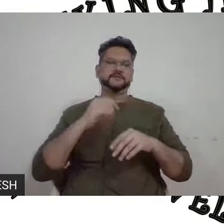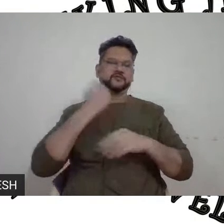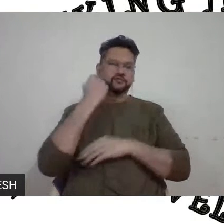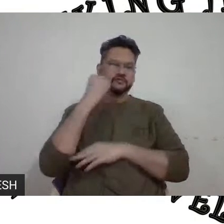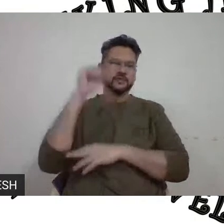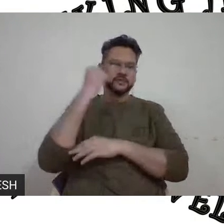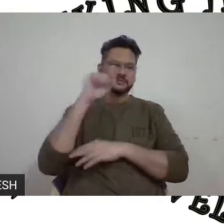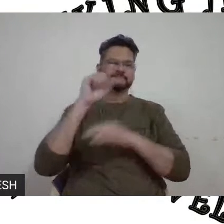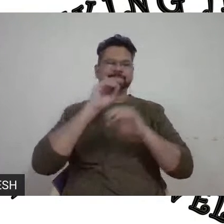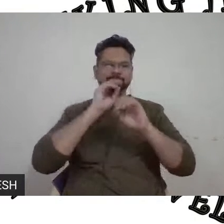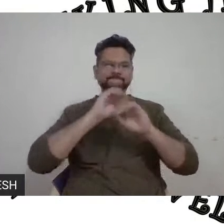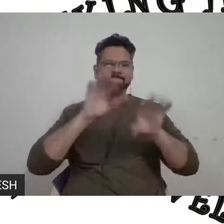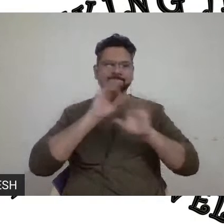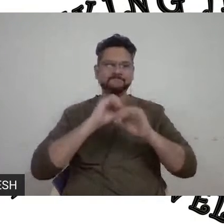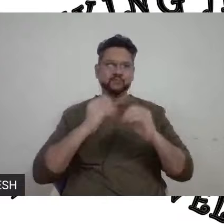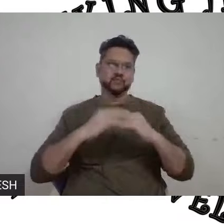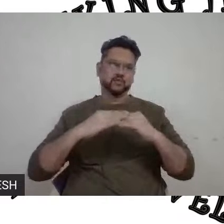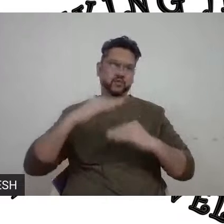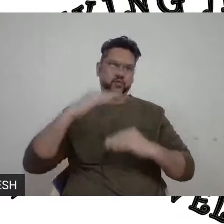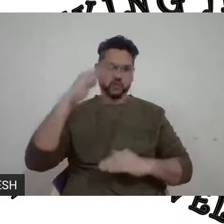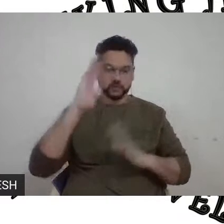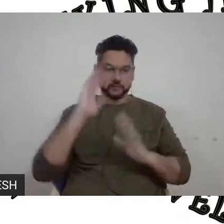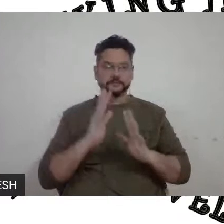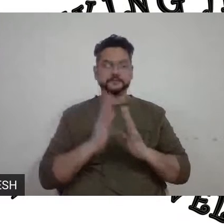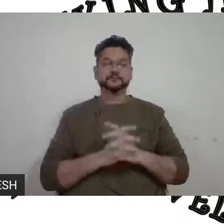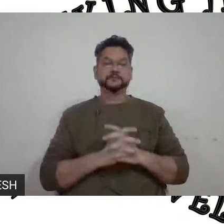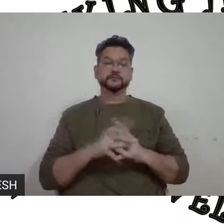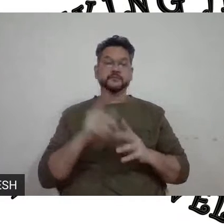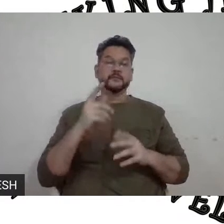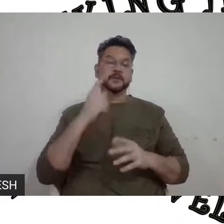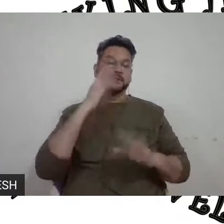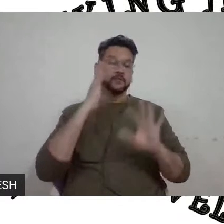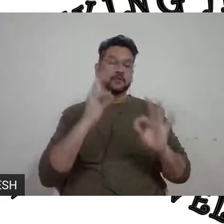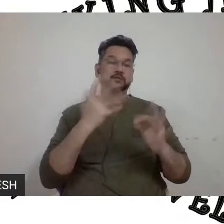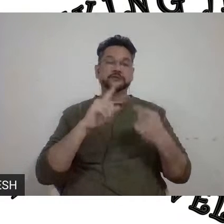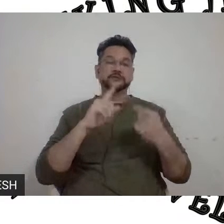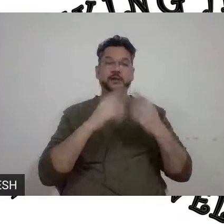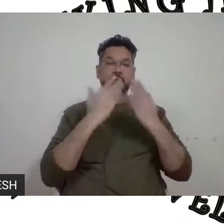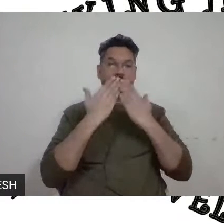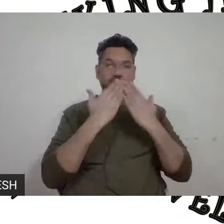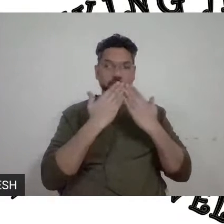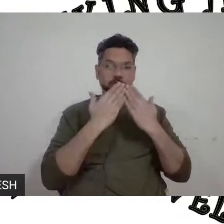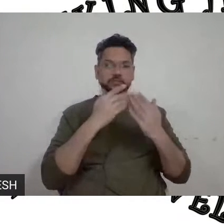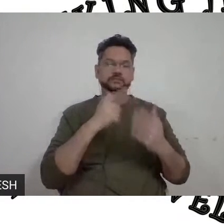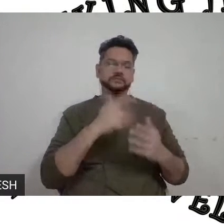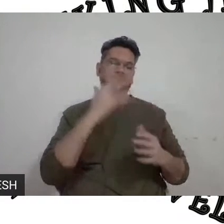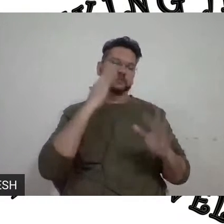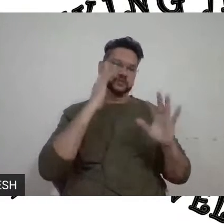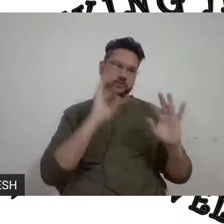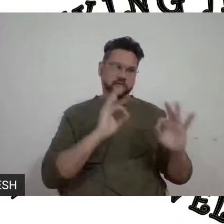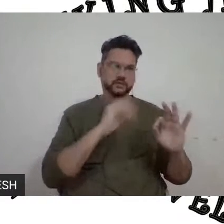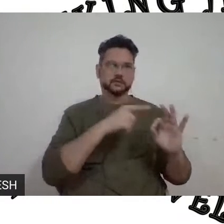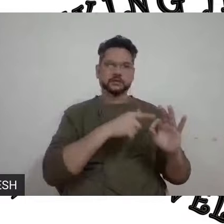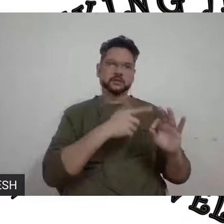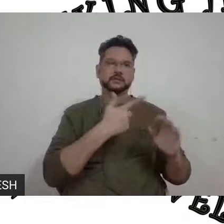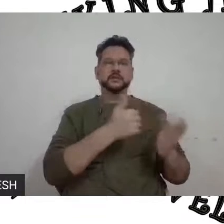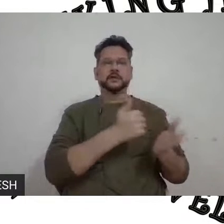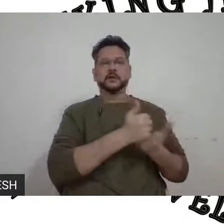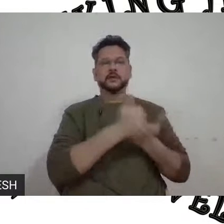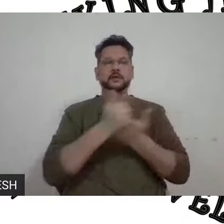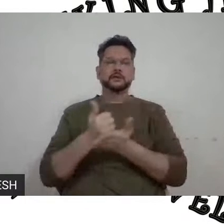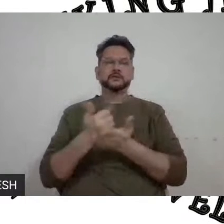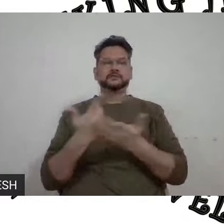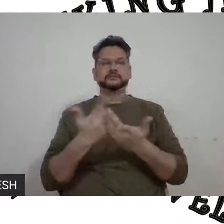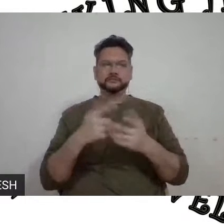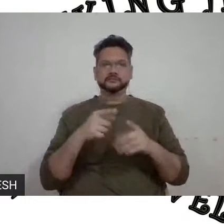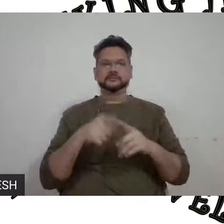understand is education plays an important role, and overall personality is another